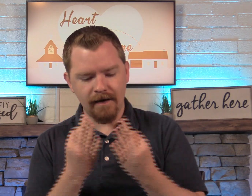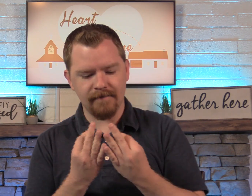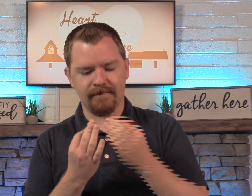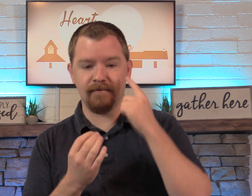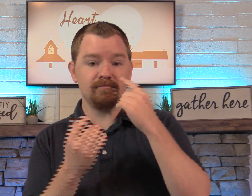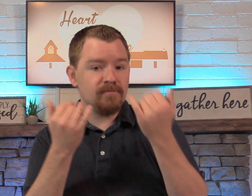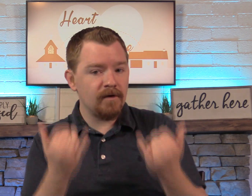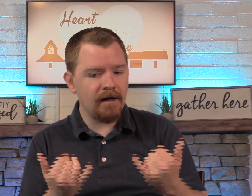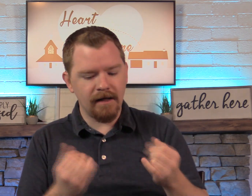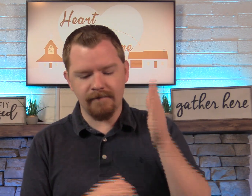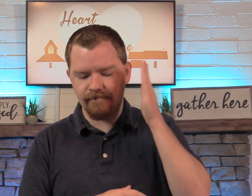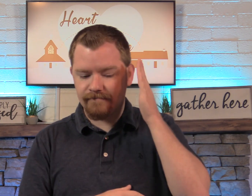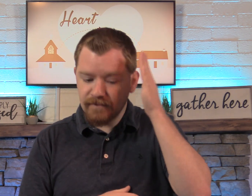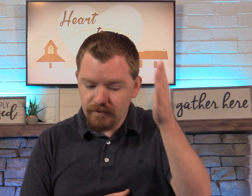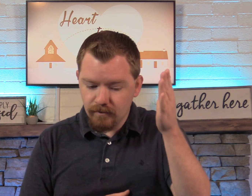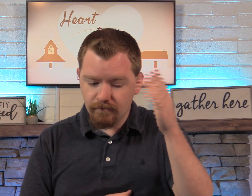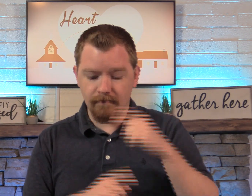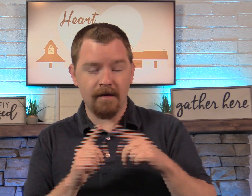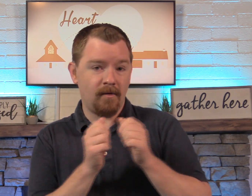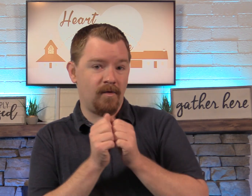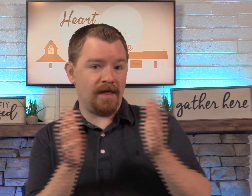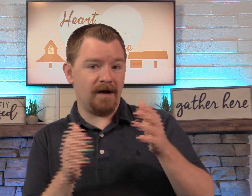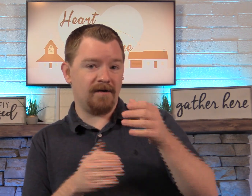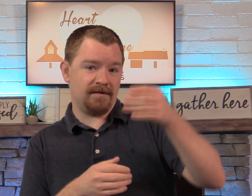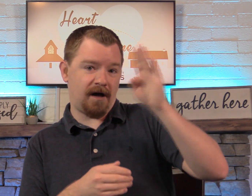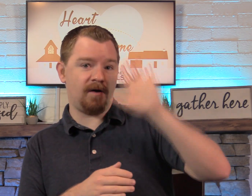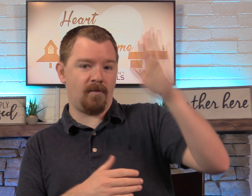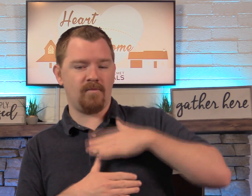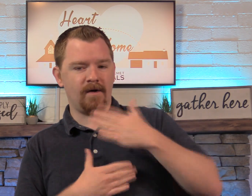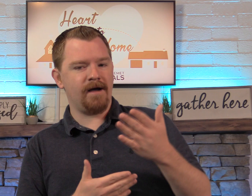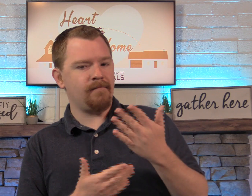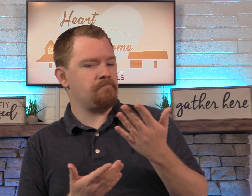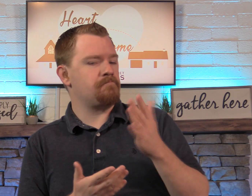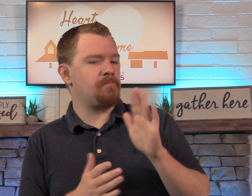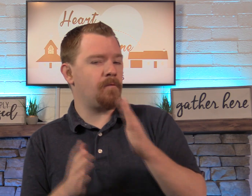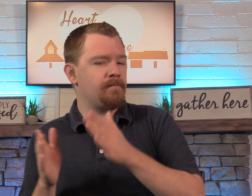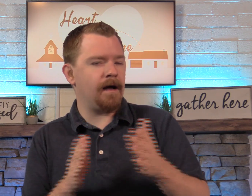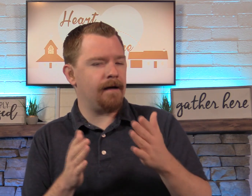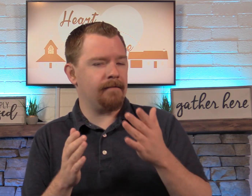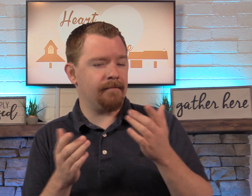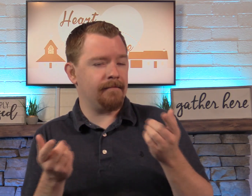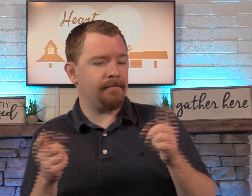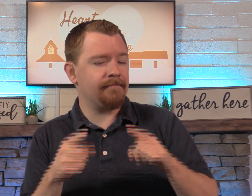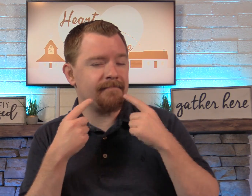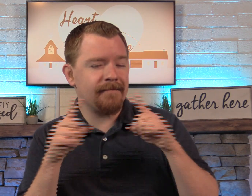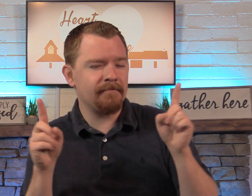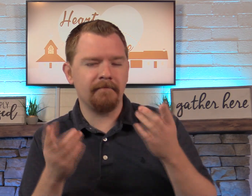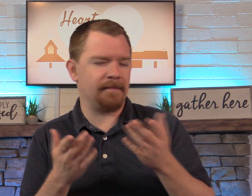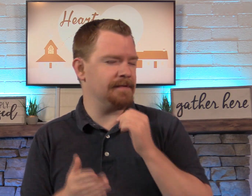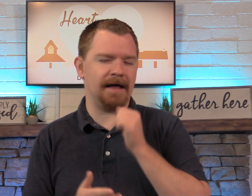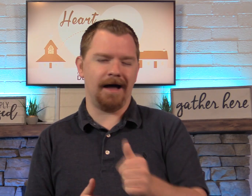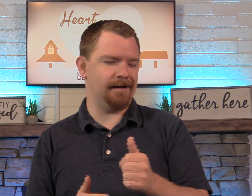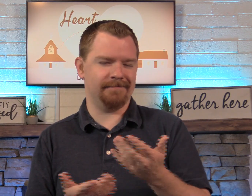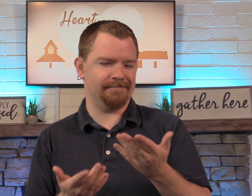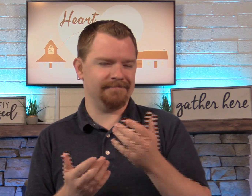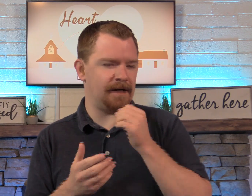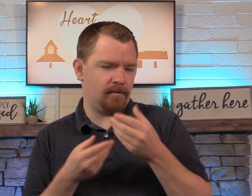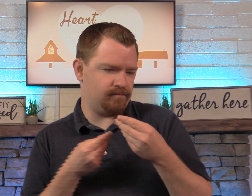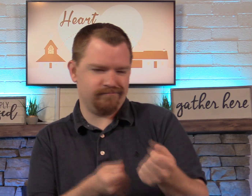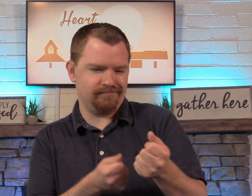you, your family, for the present, for the future, but without God's will, may